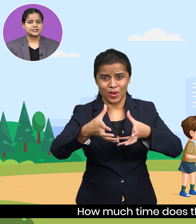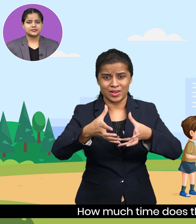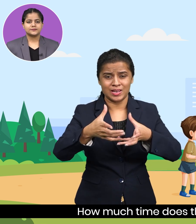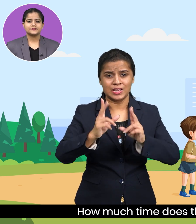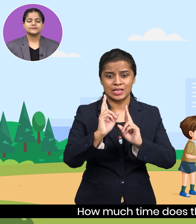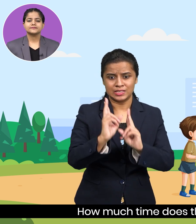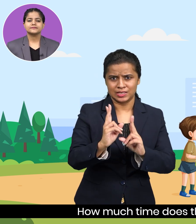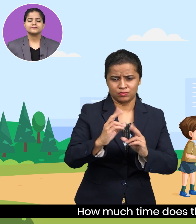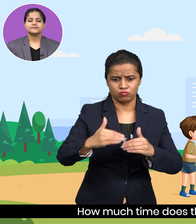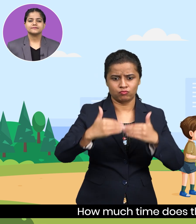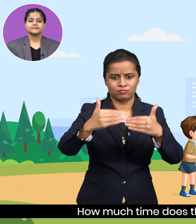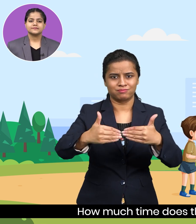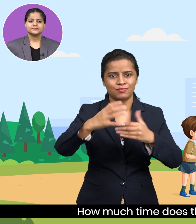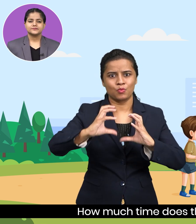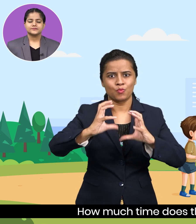to rest?